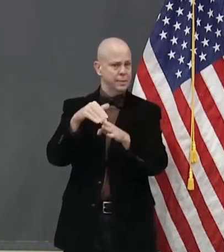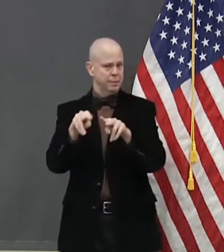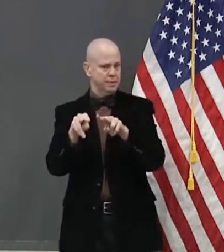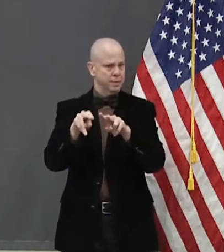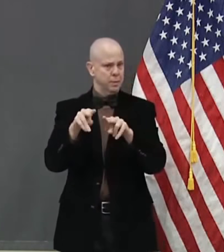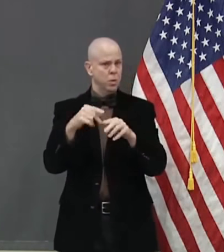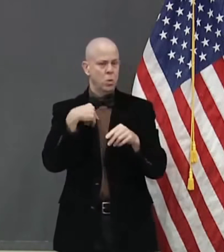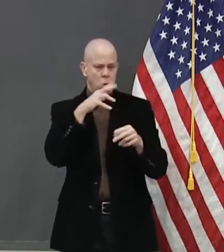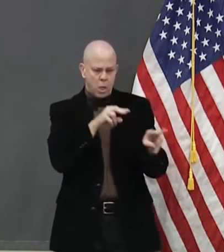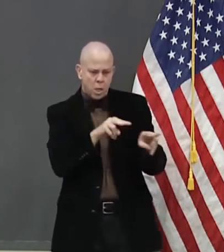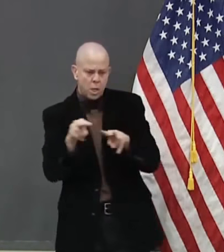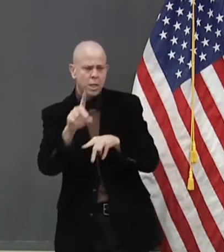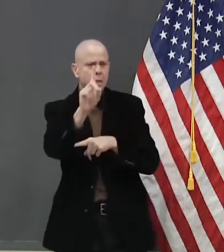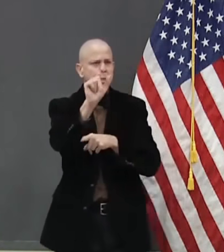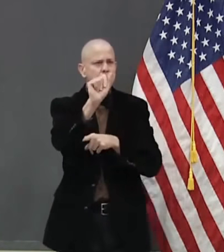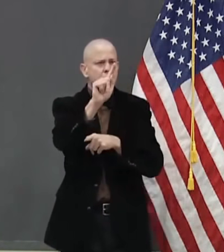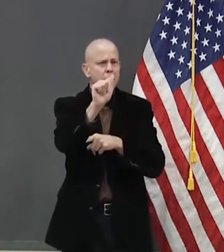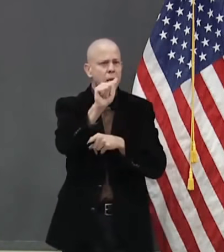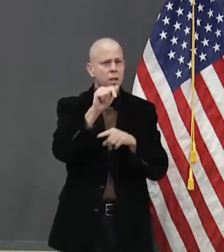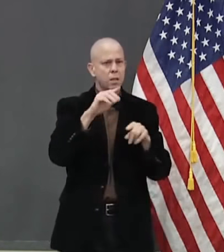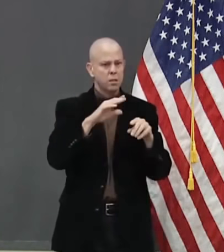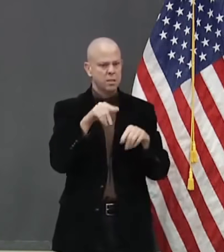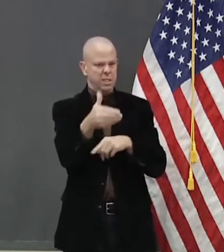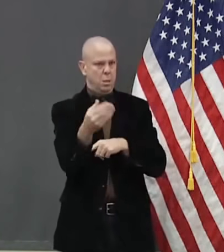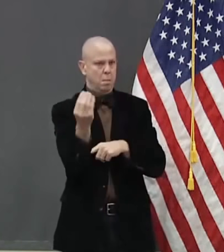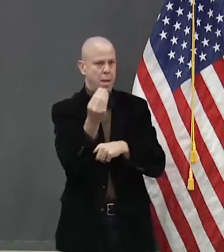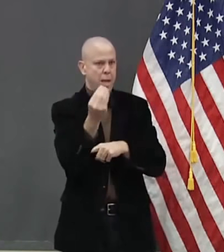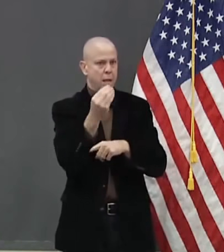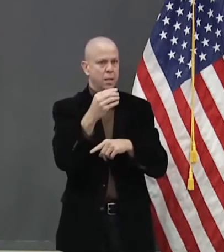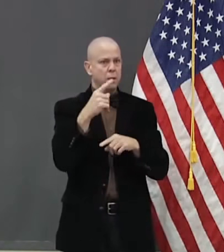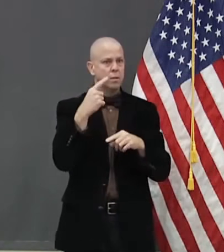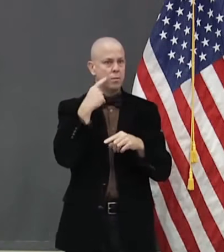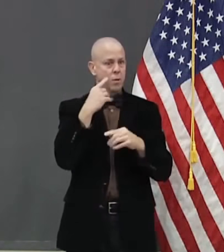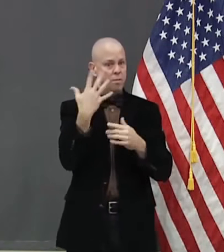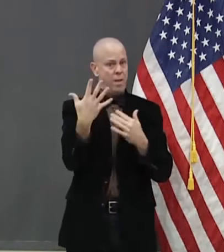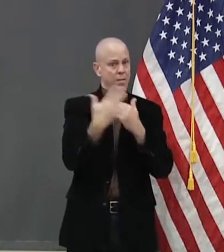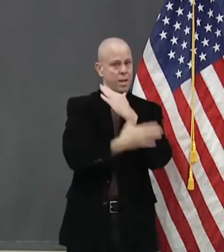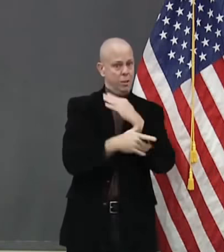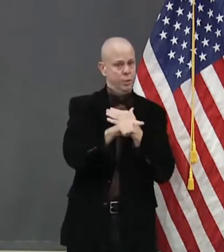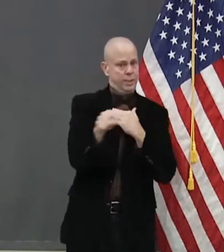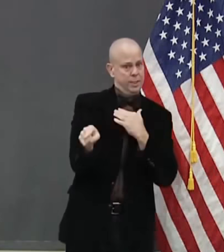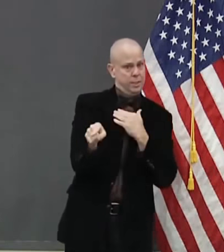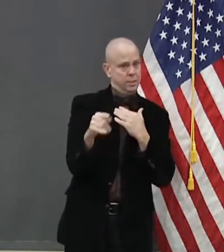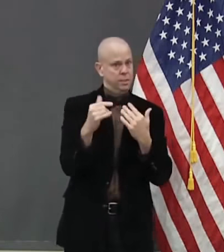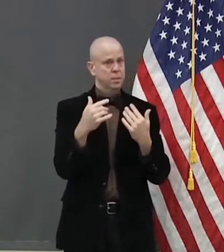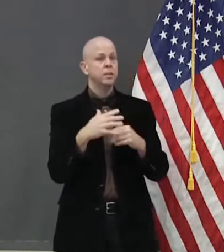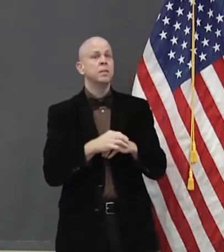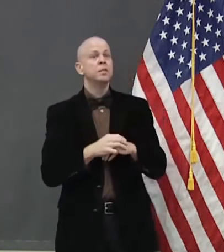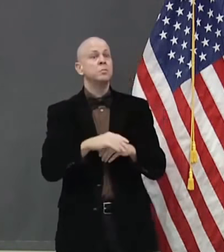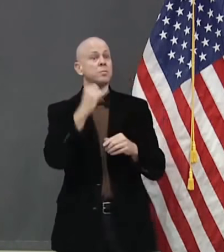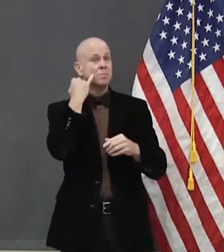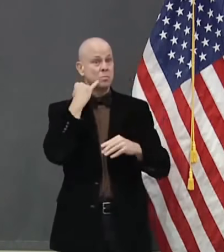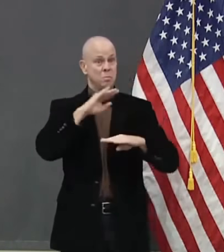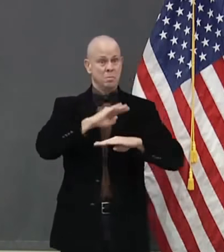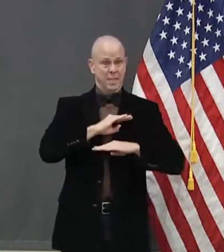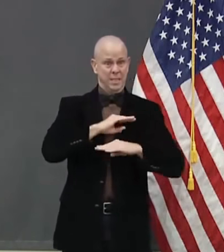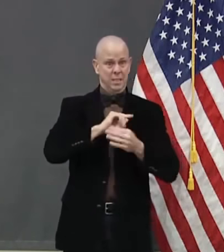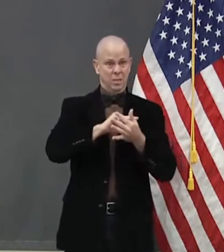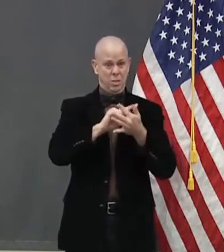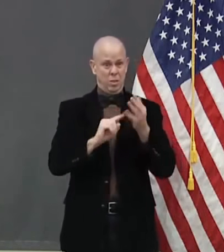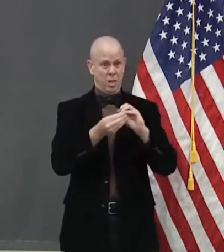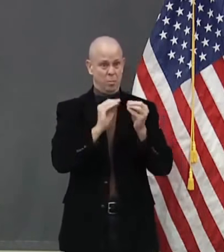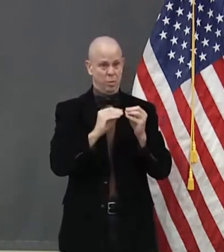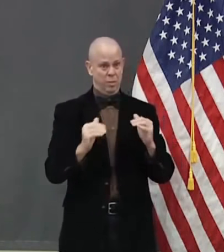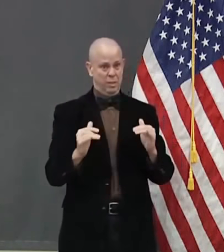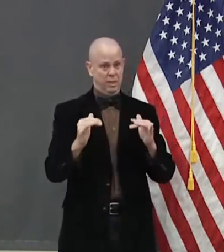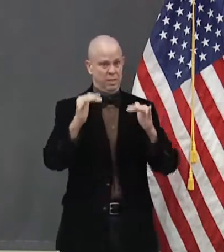whole state on Monday, but in particular for these 5 counties. Should they meet these metrics, they too